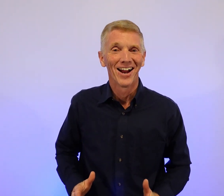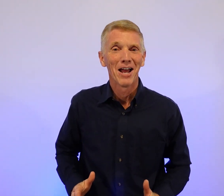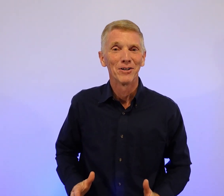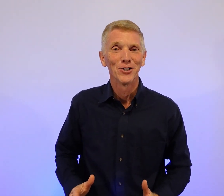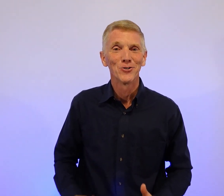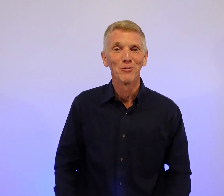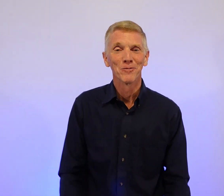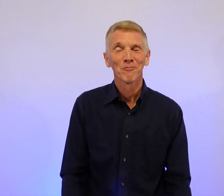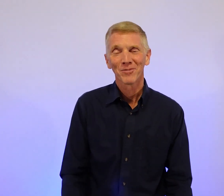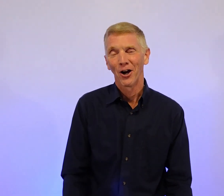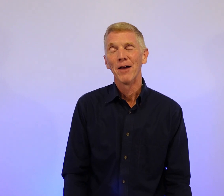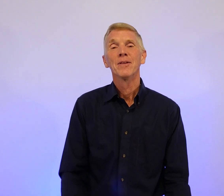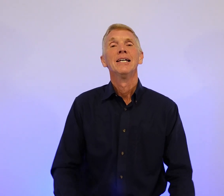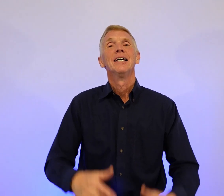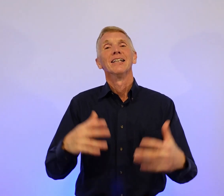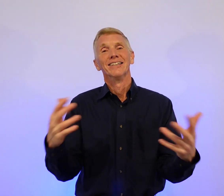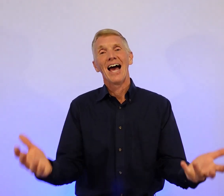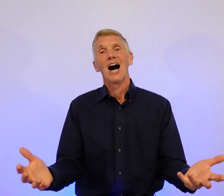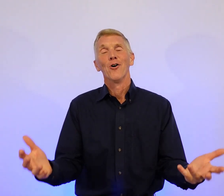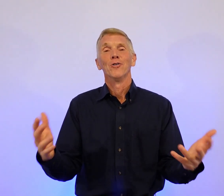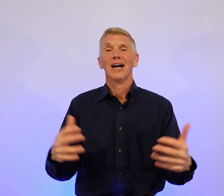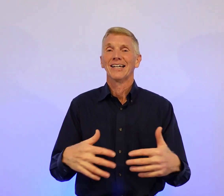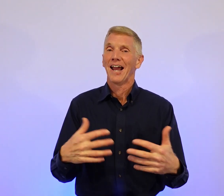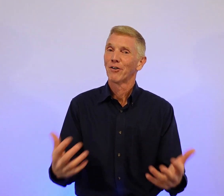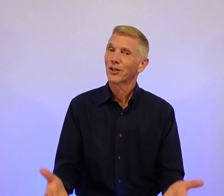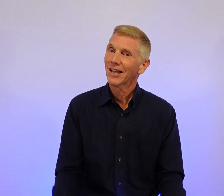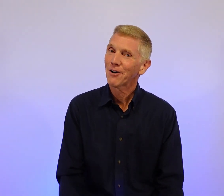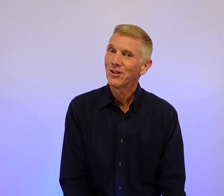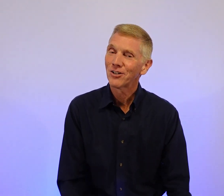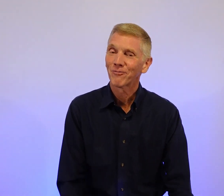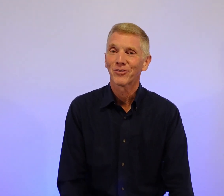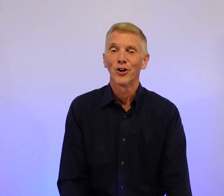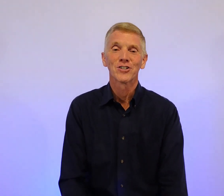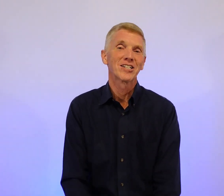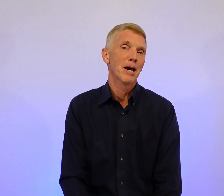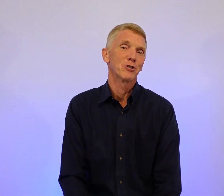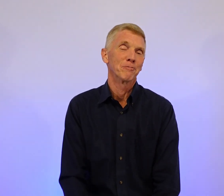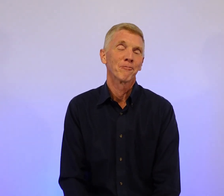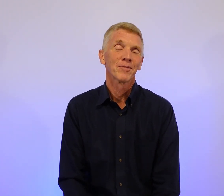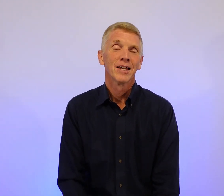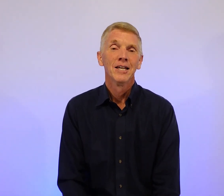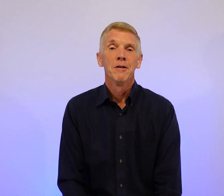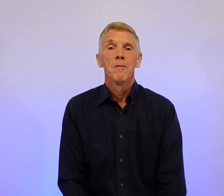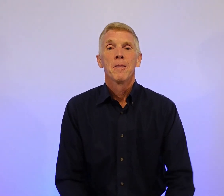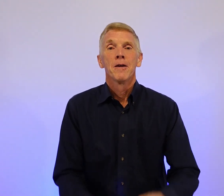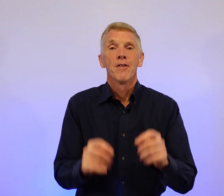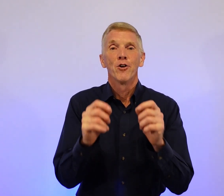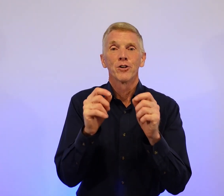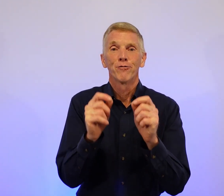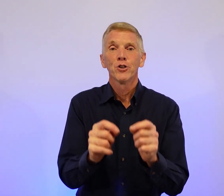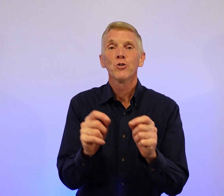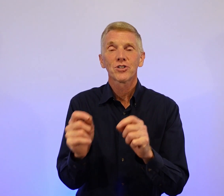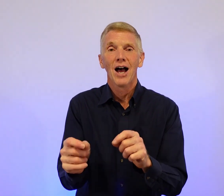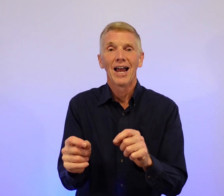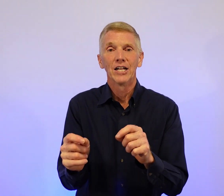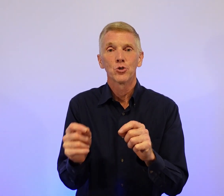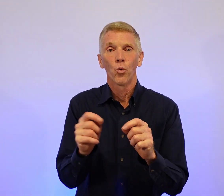about a YouTuber? All right. Now, like every good language, there's an exception. There's a few signs where